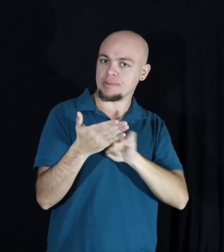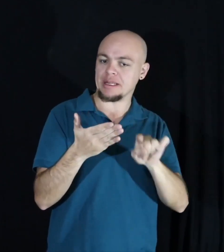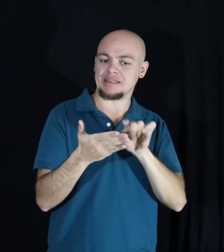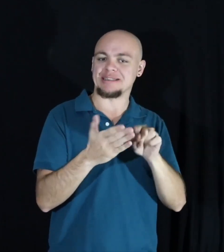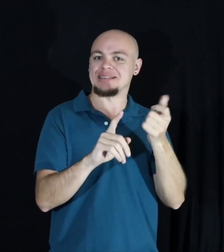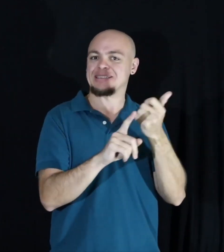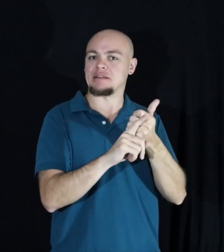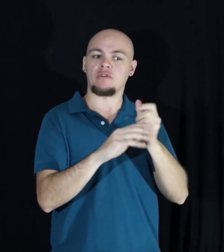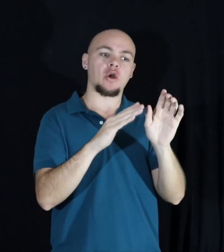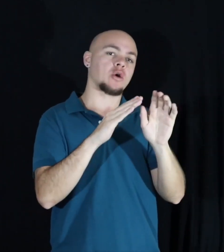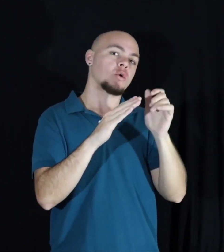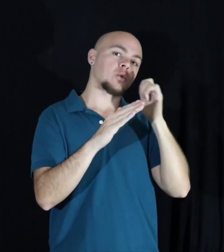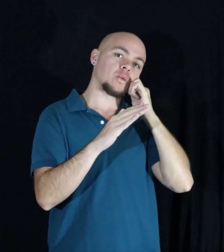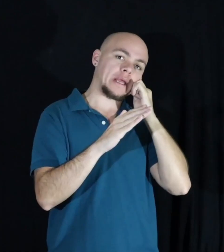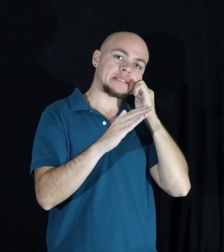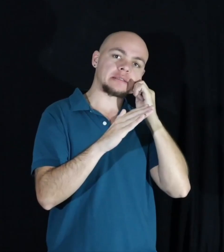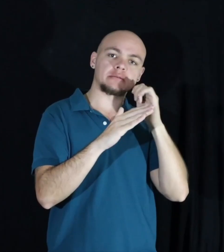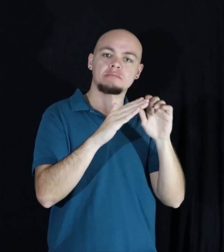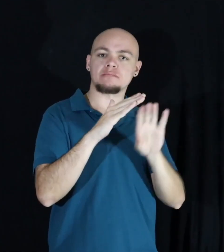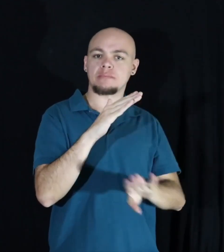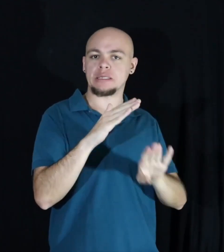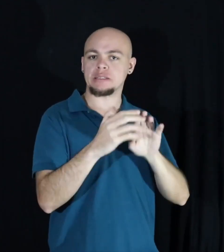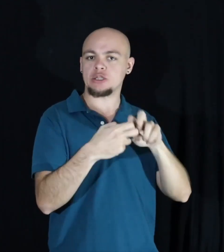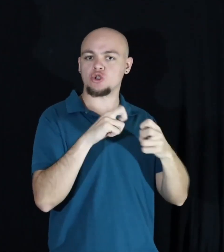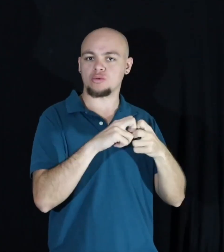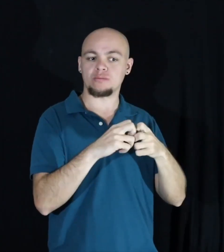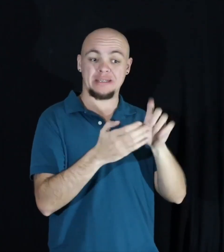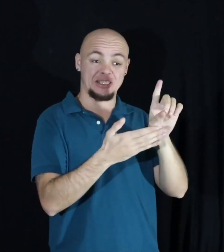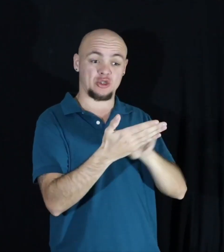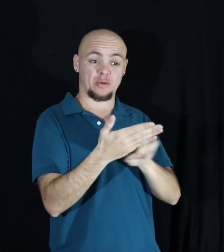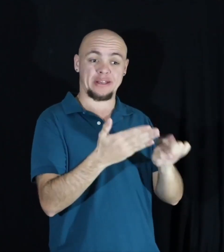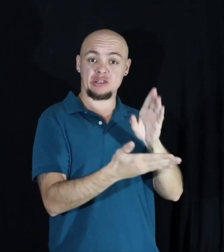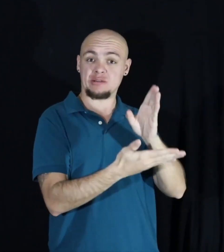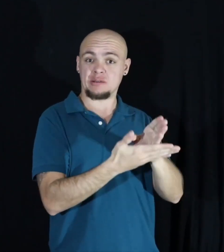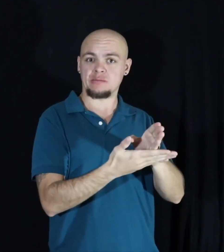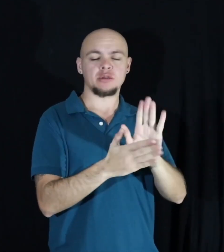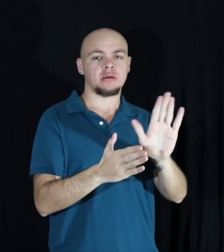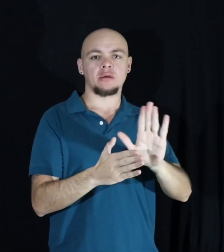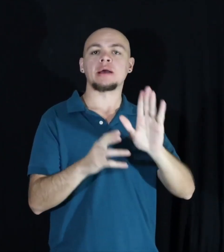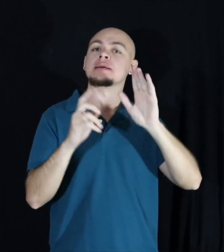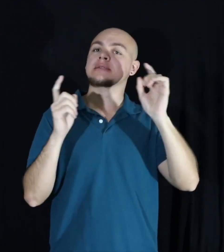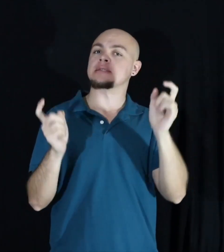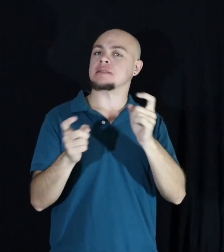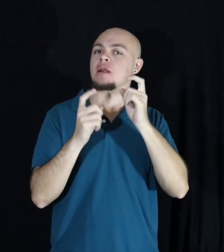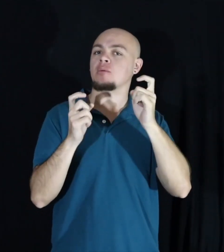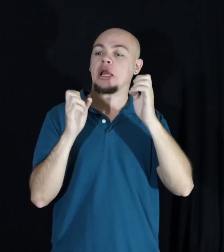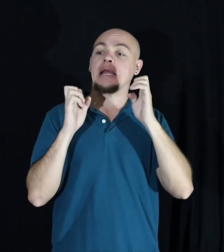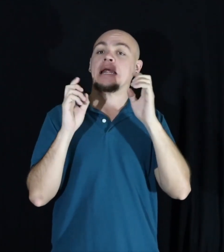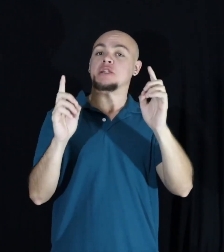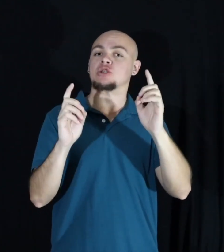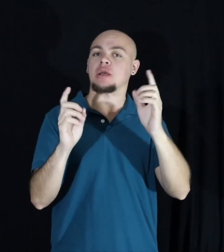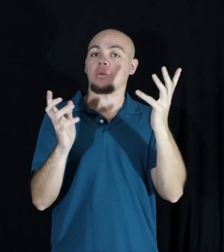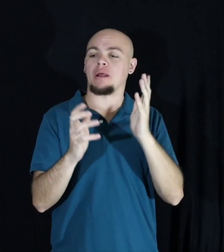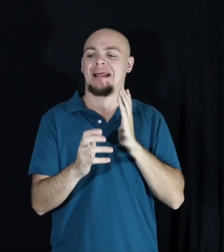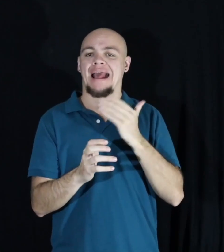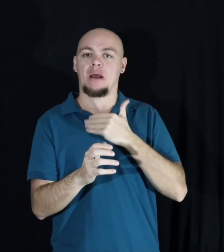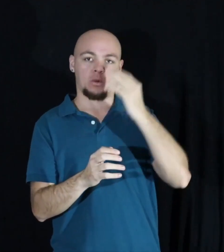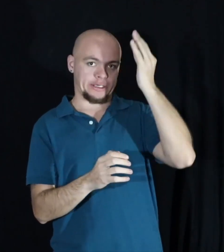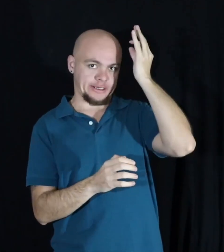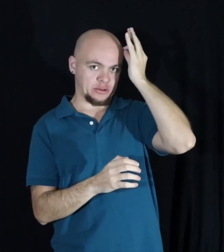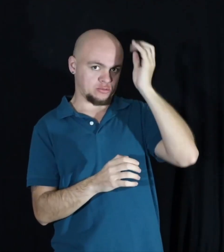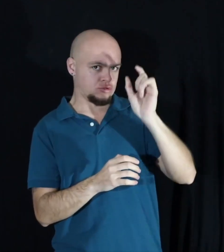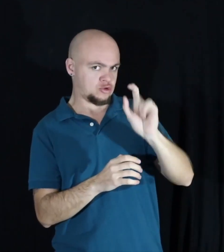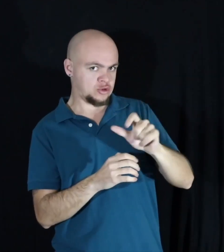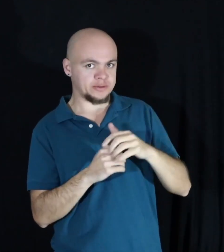not stop around discrimination. We want to celebrate and educate about Afro hair. And we